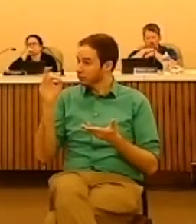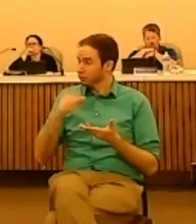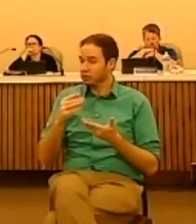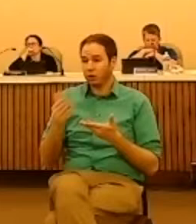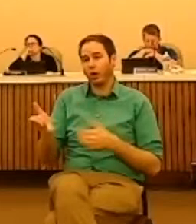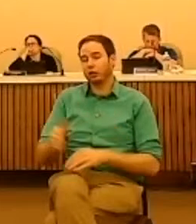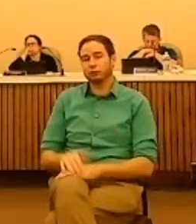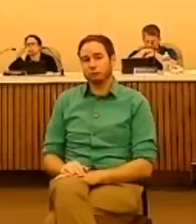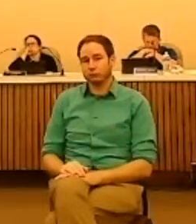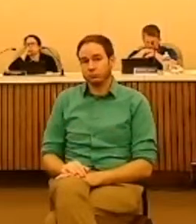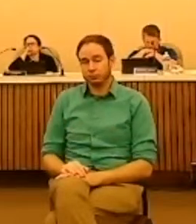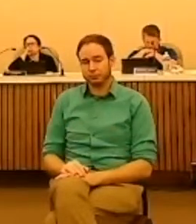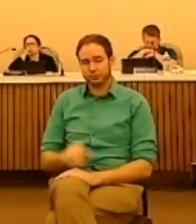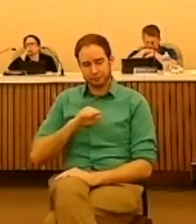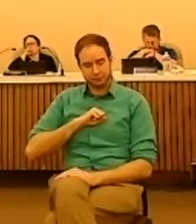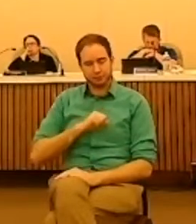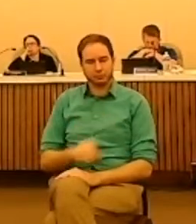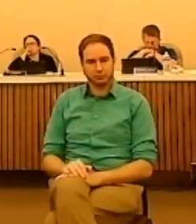please do.